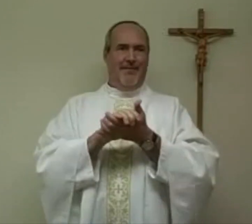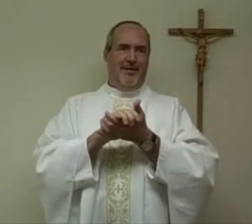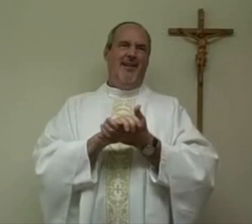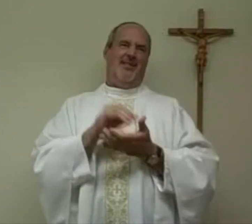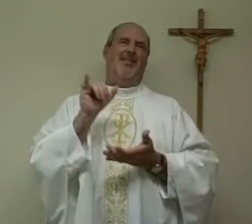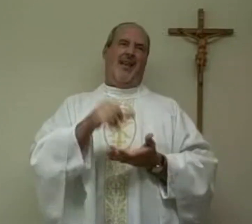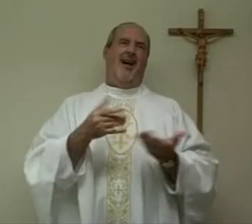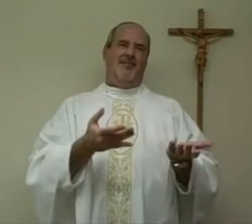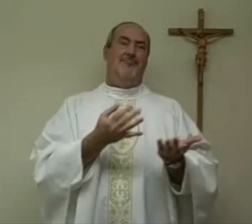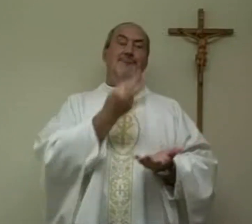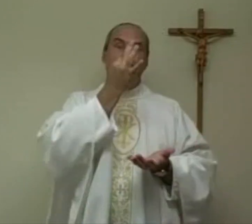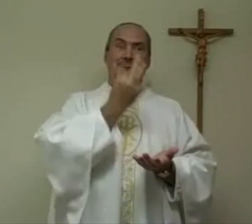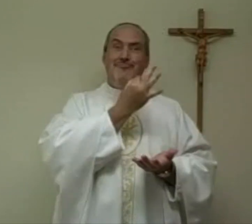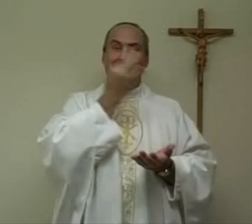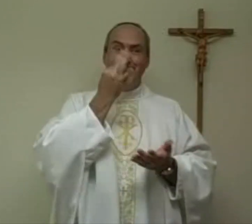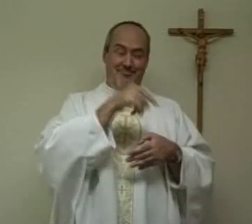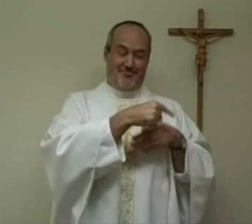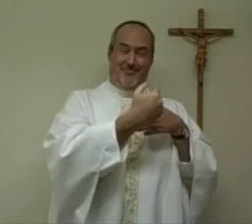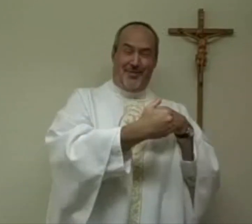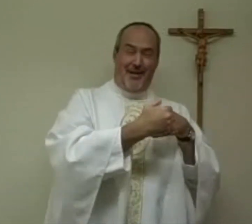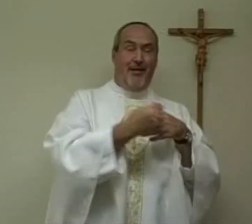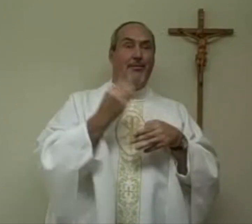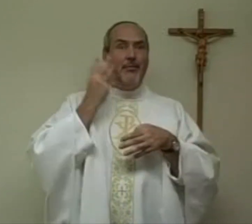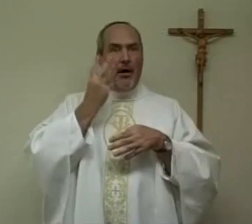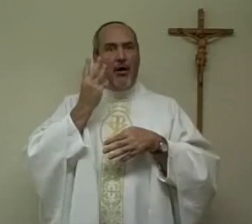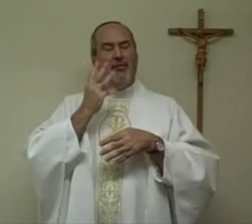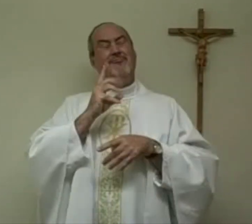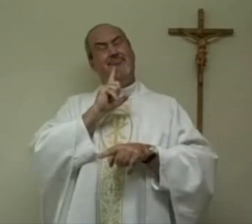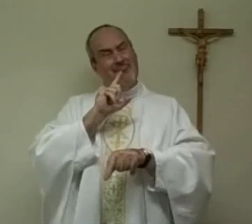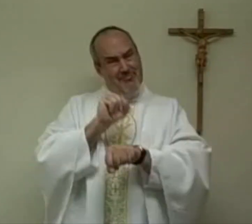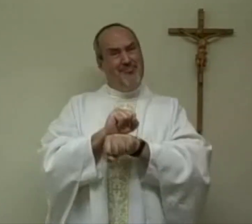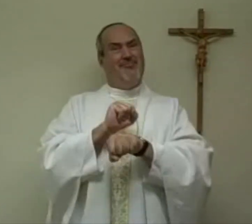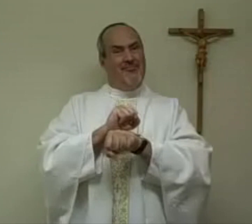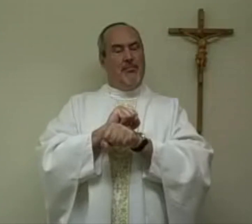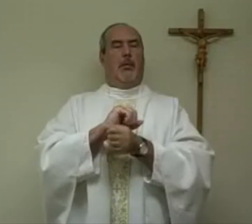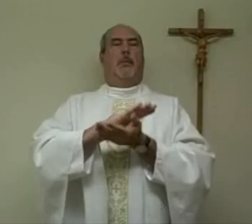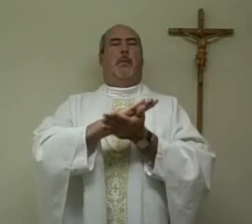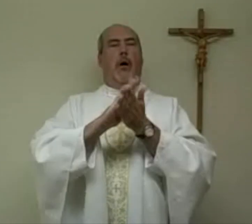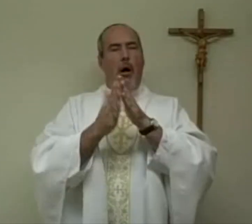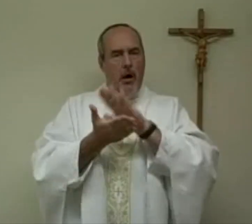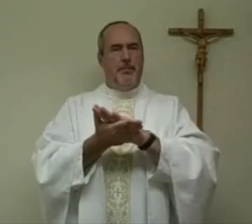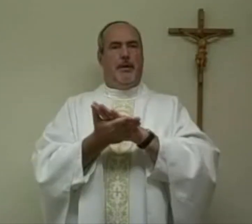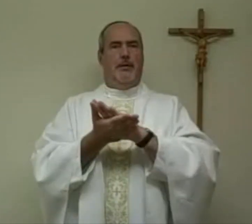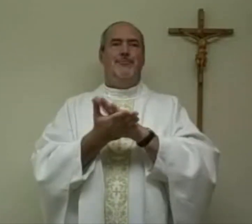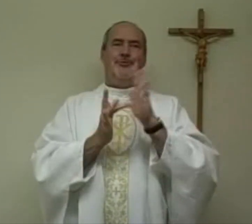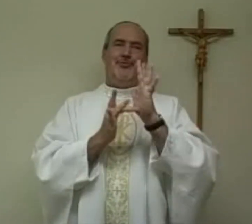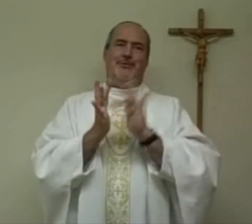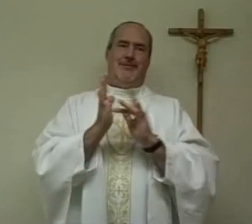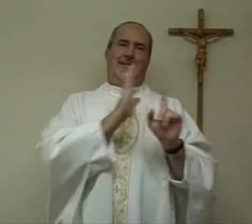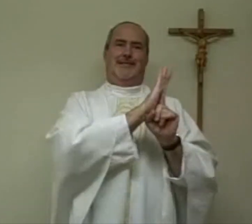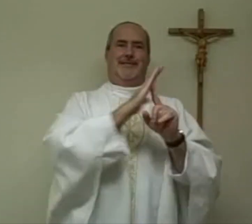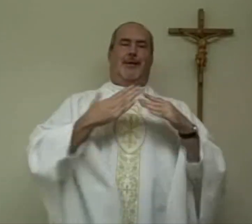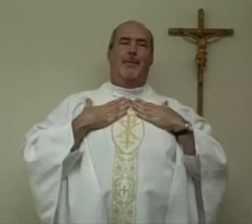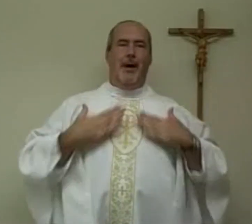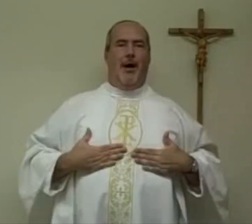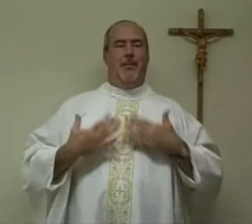Catholics that we believe that in communion, the bread and the wine do become the body and